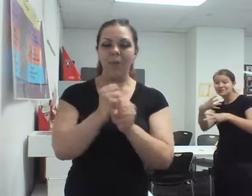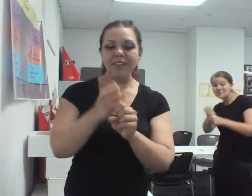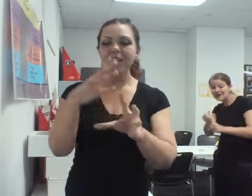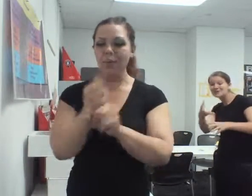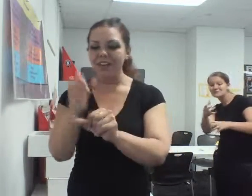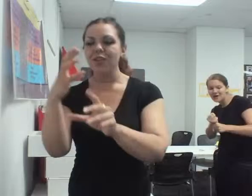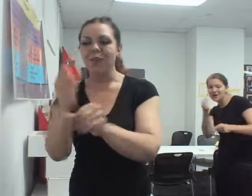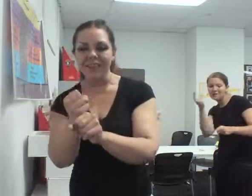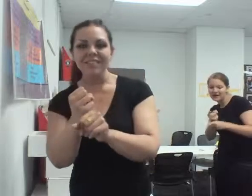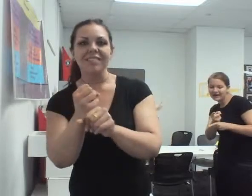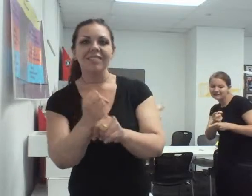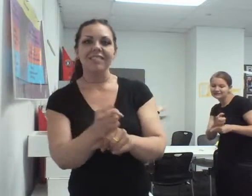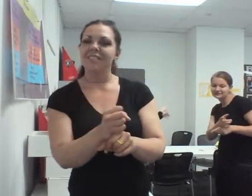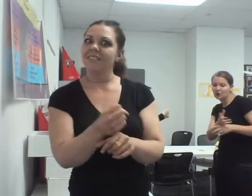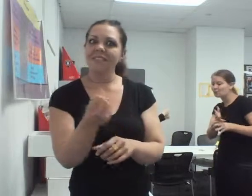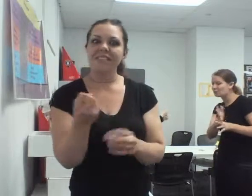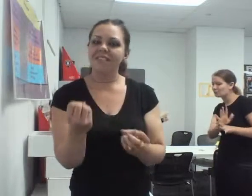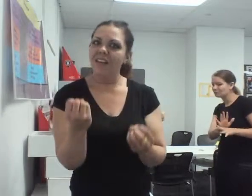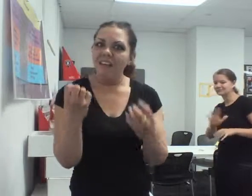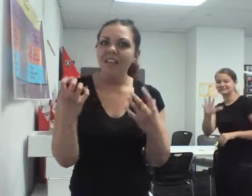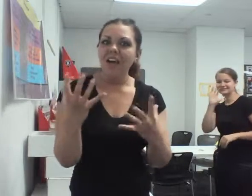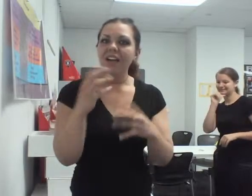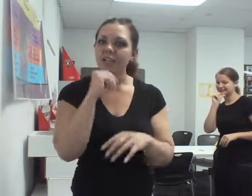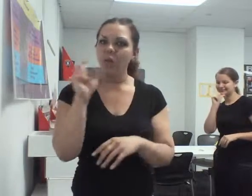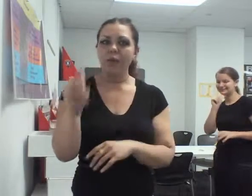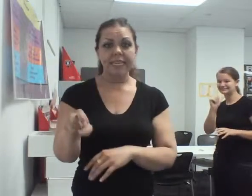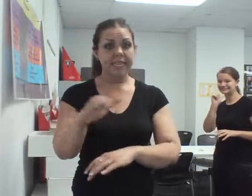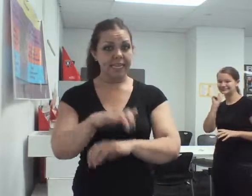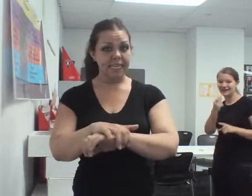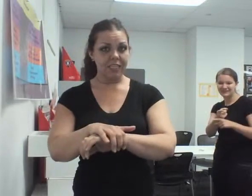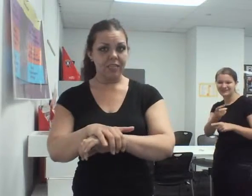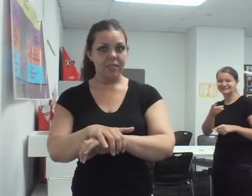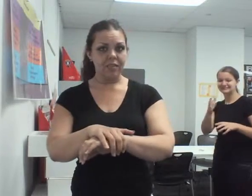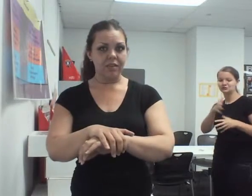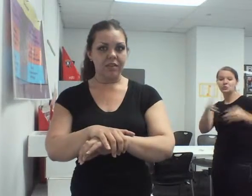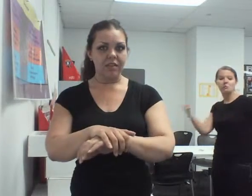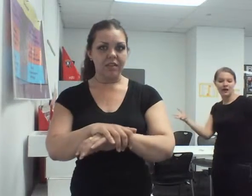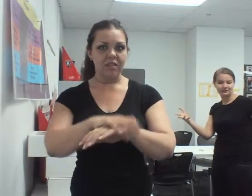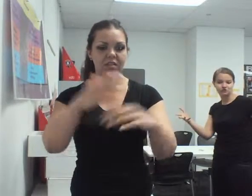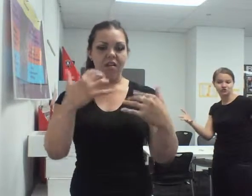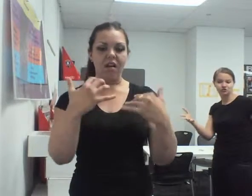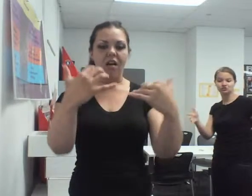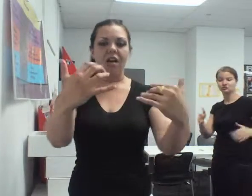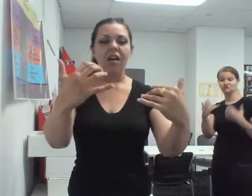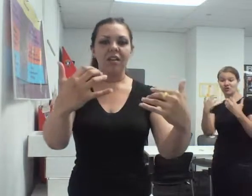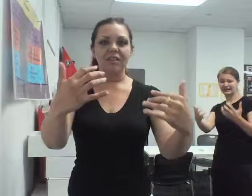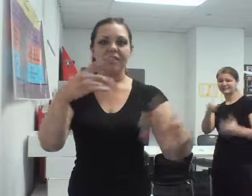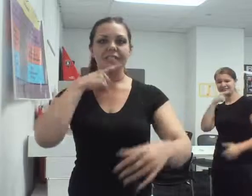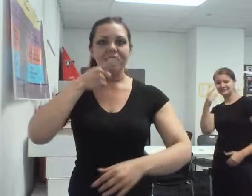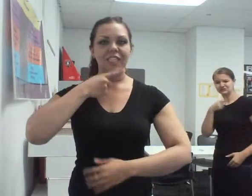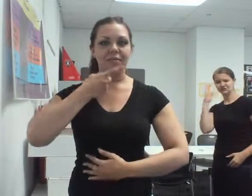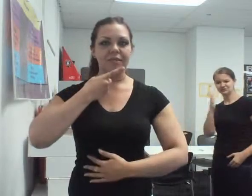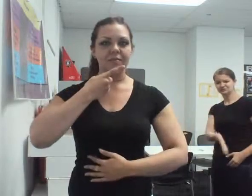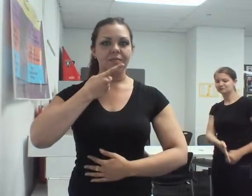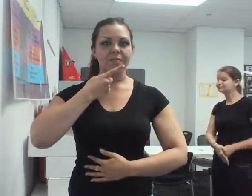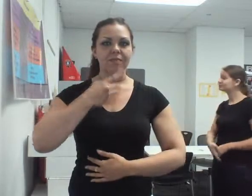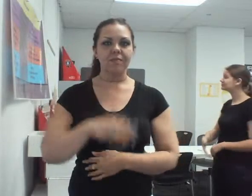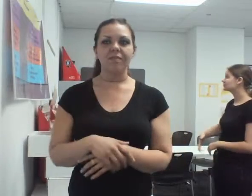Compress. You're giving me too much. Don't need it in English. Your audience is hearing. State it clear. Picturing my husband and I with